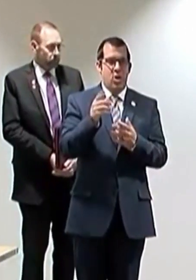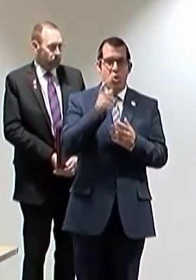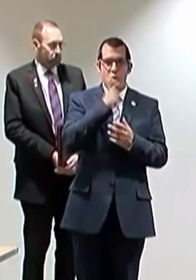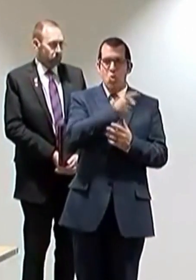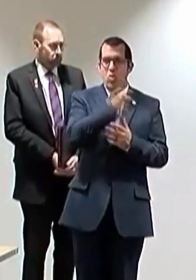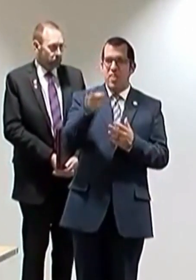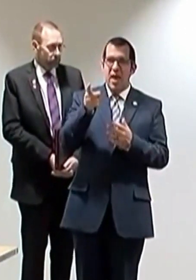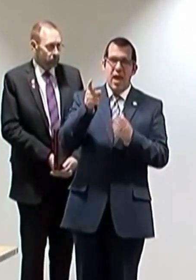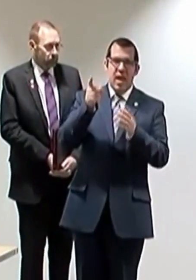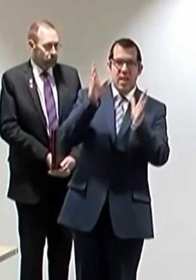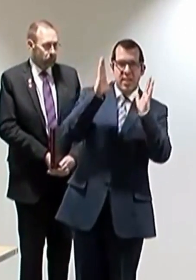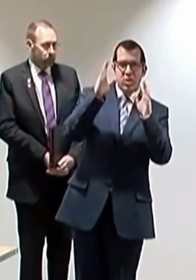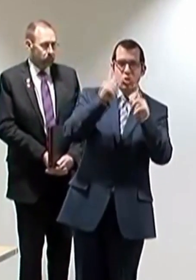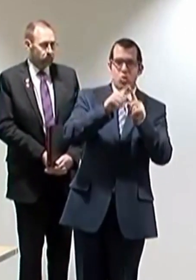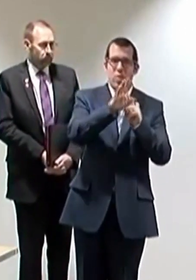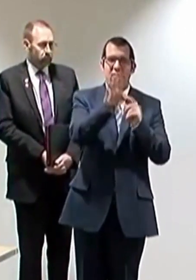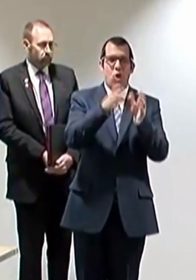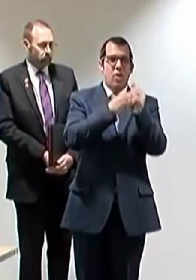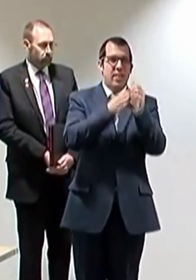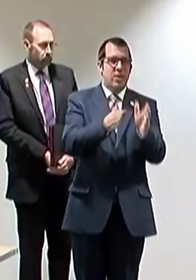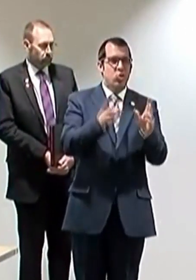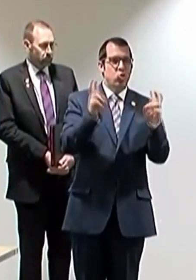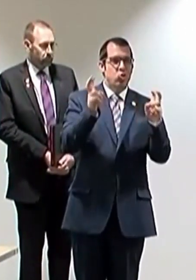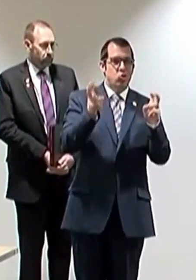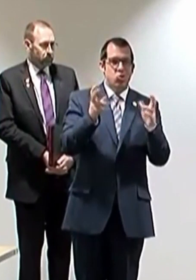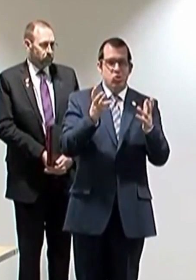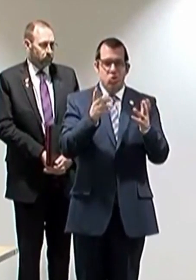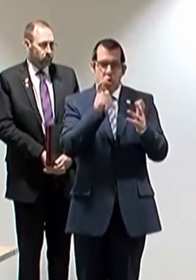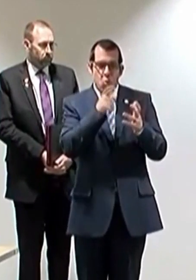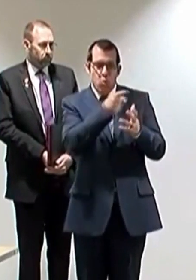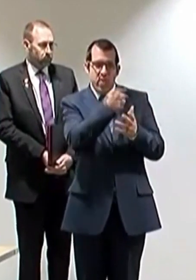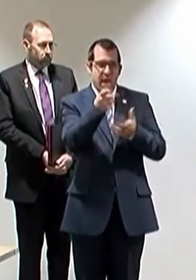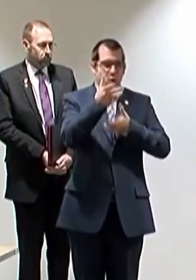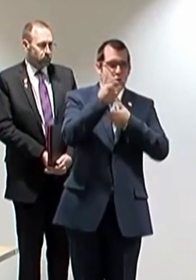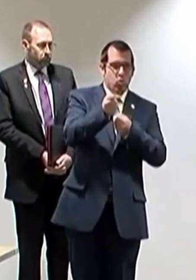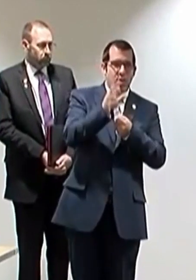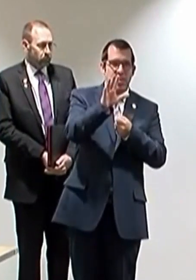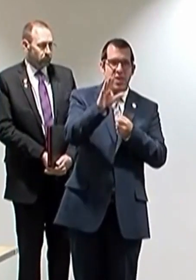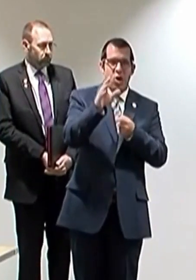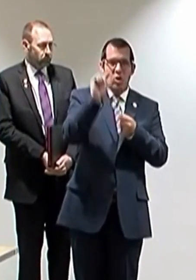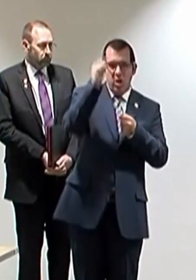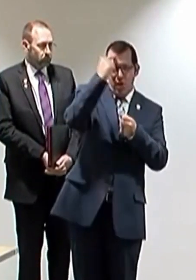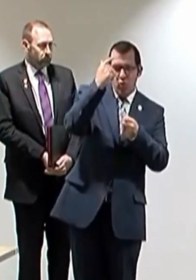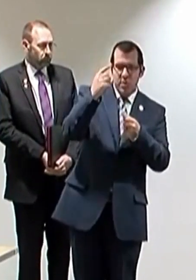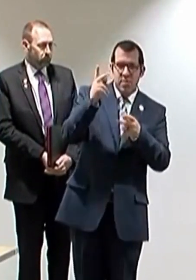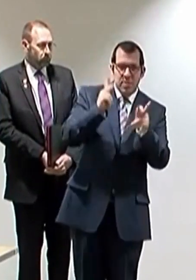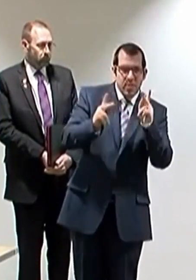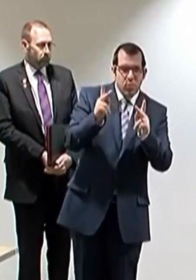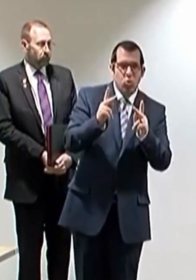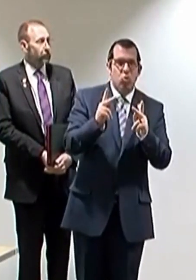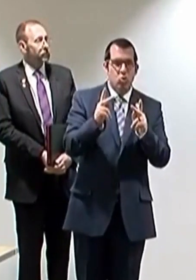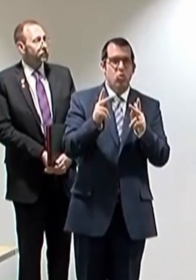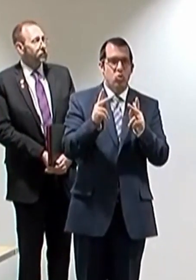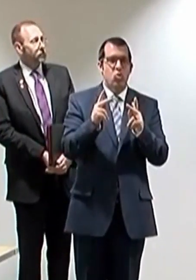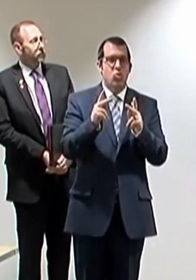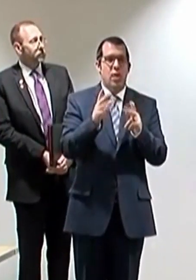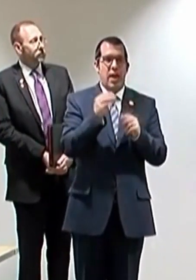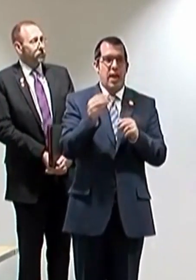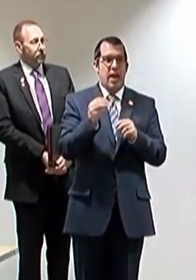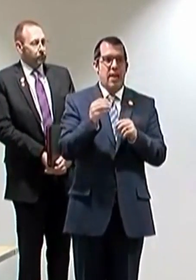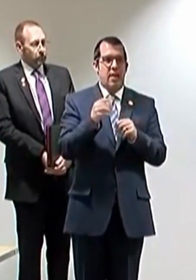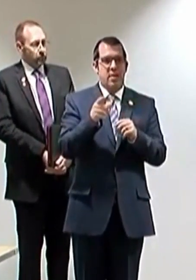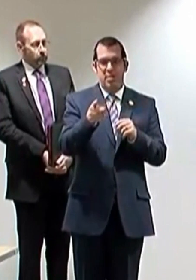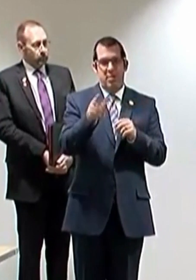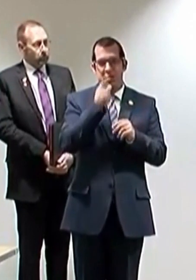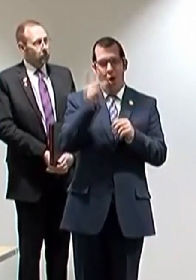Who do they listen to? And who are their trusted officials? And they did not always point